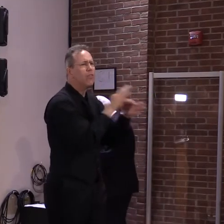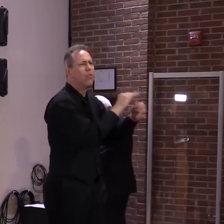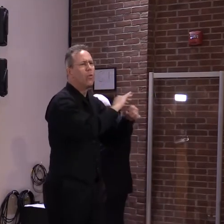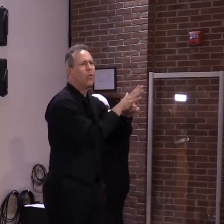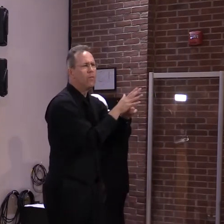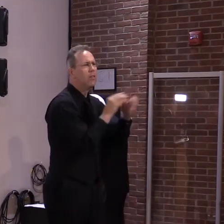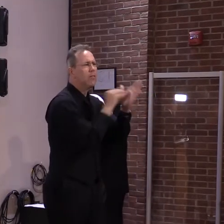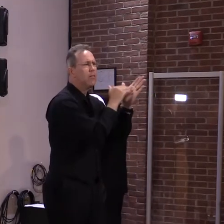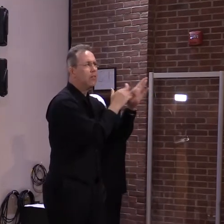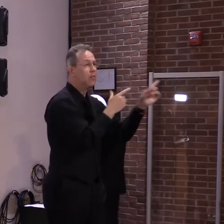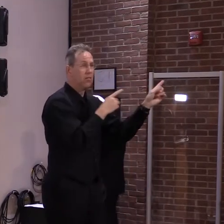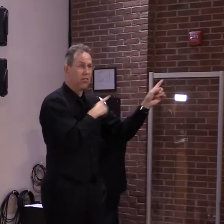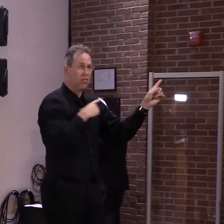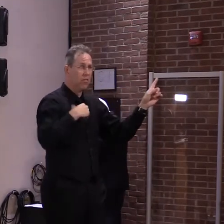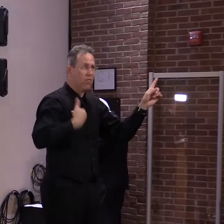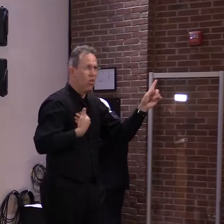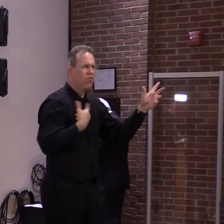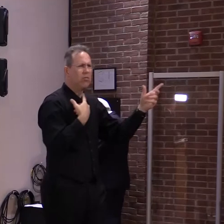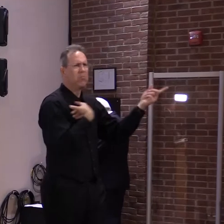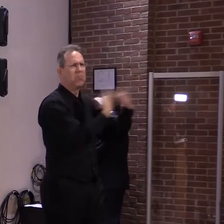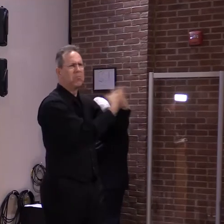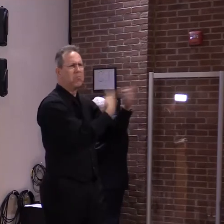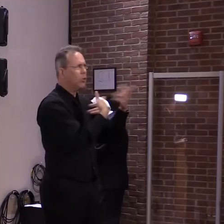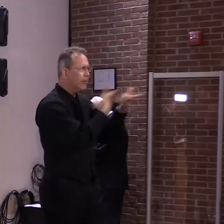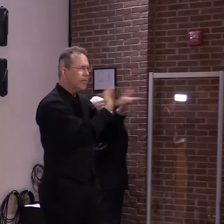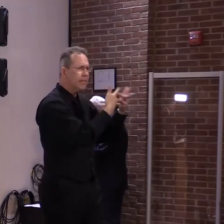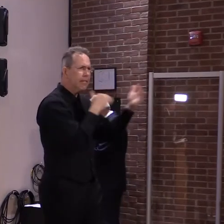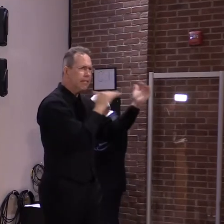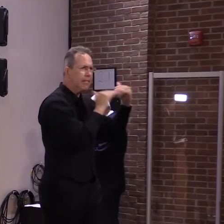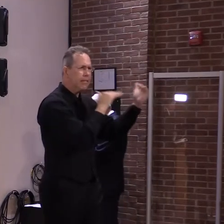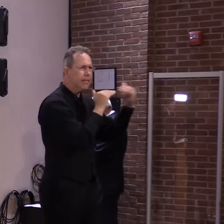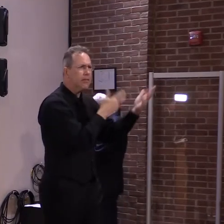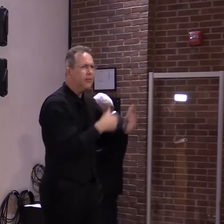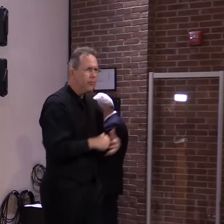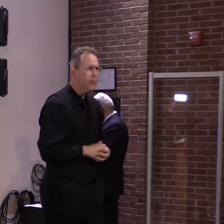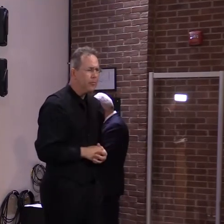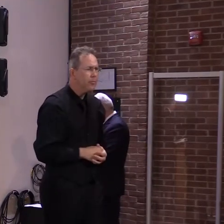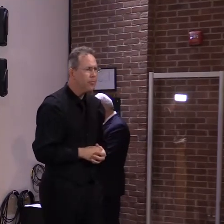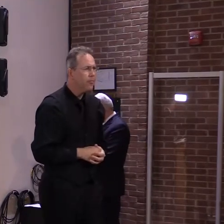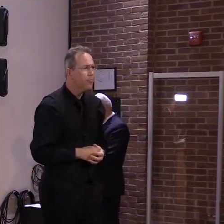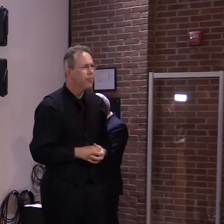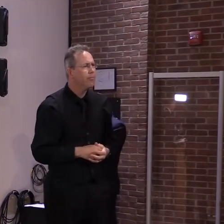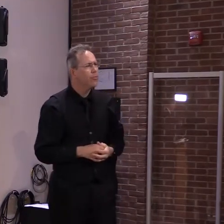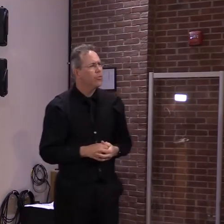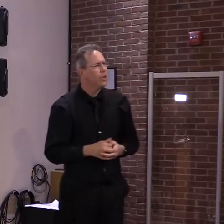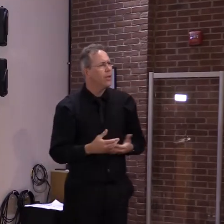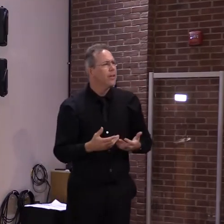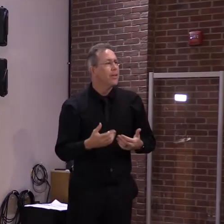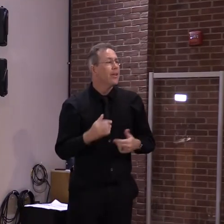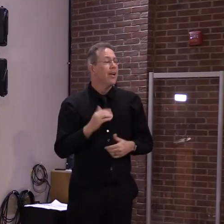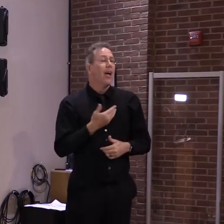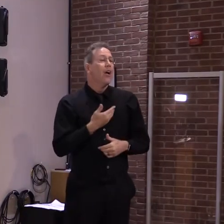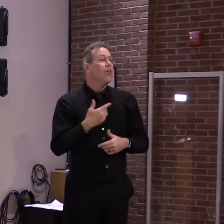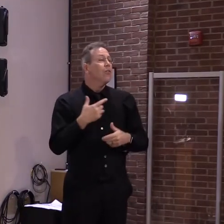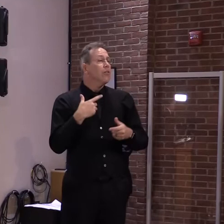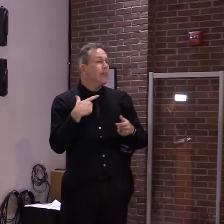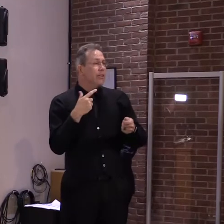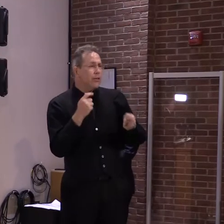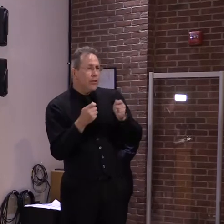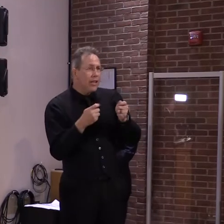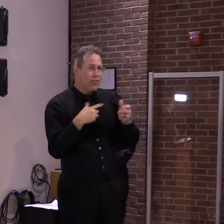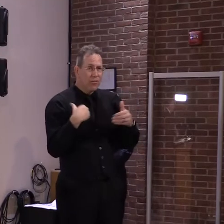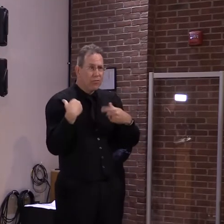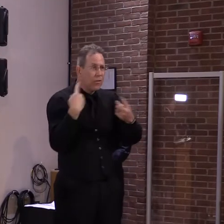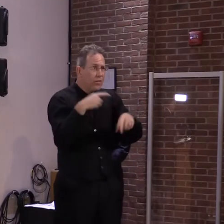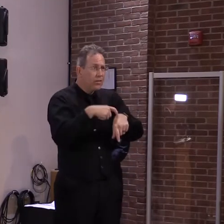supporting the government and making changes along the way. And some of these initiatives are in fact,